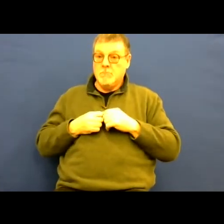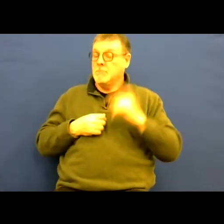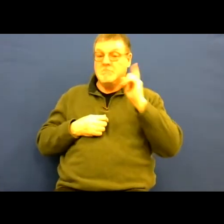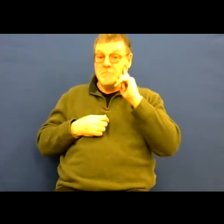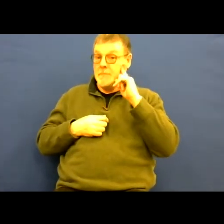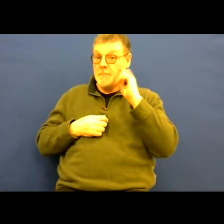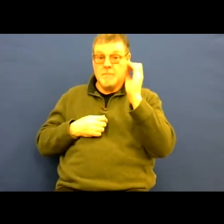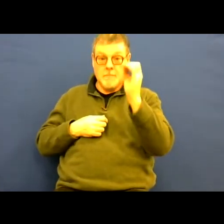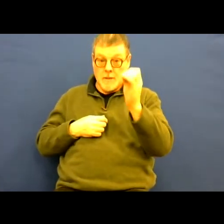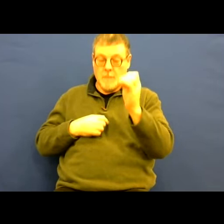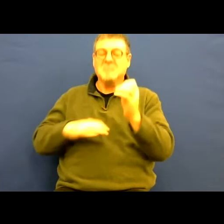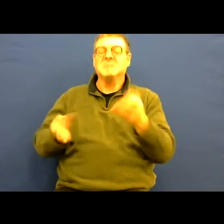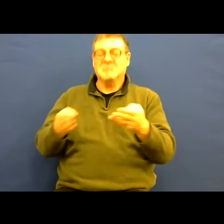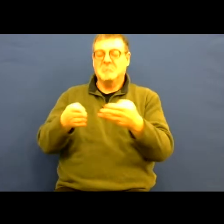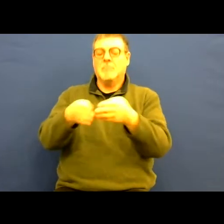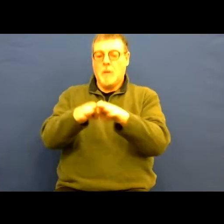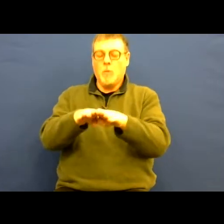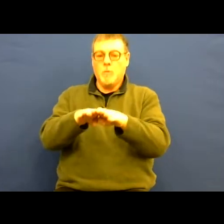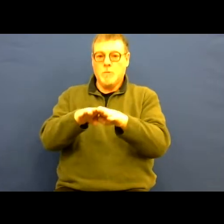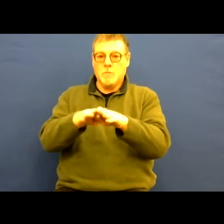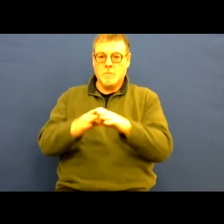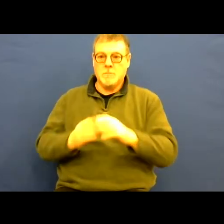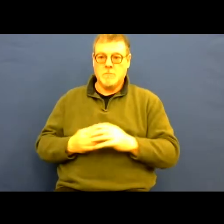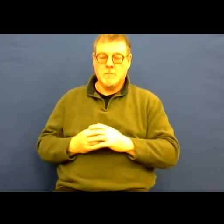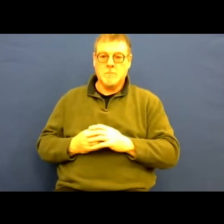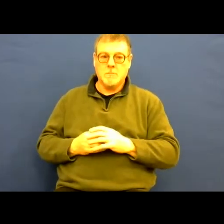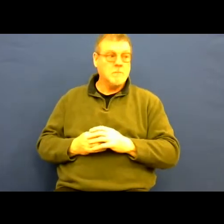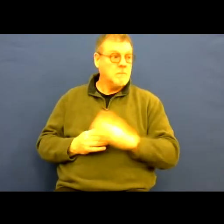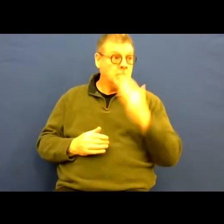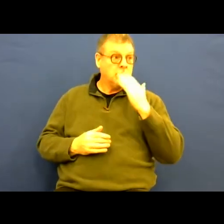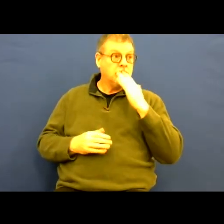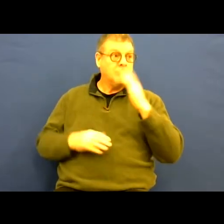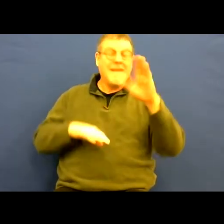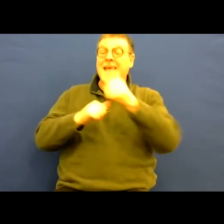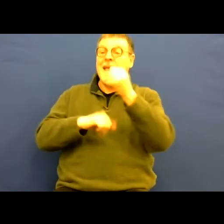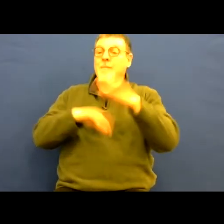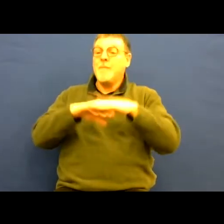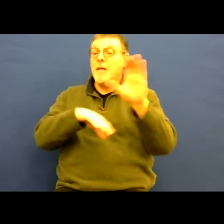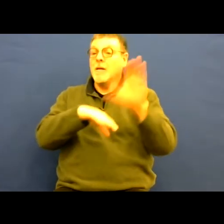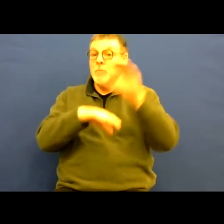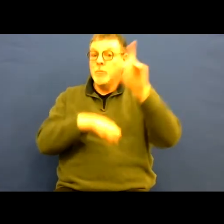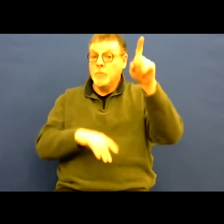Then hearing none, I'm going to close. Yeah, thank you. Anybody online?